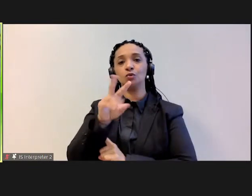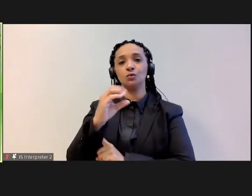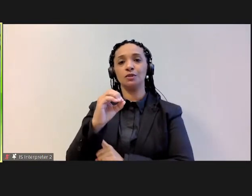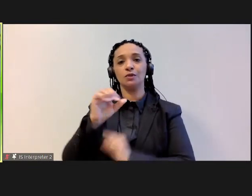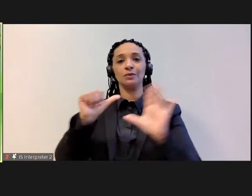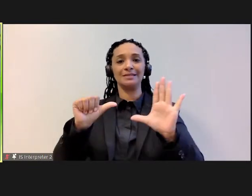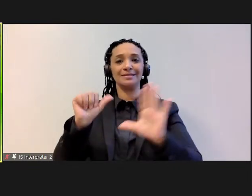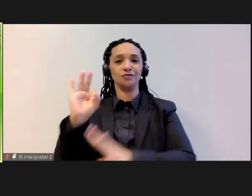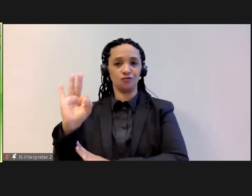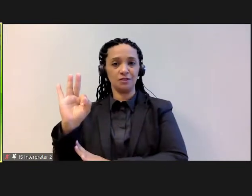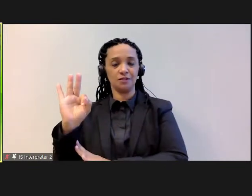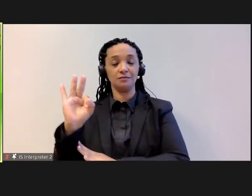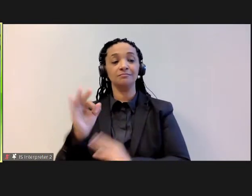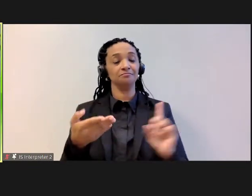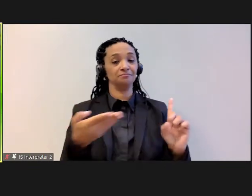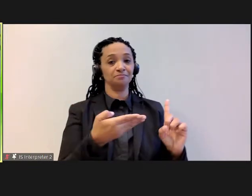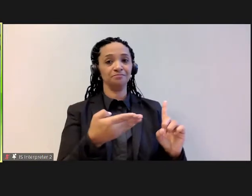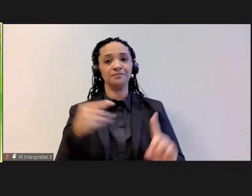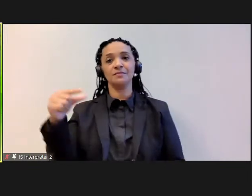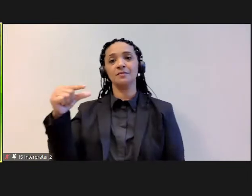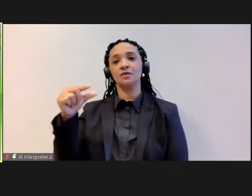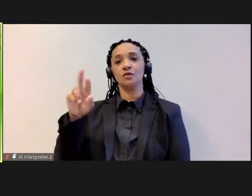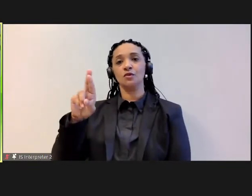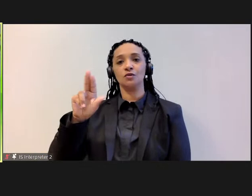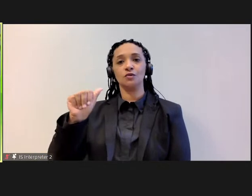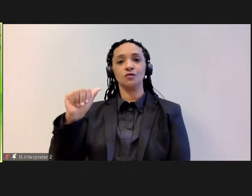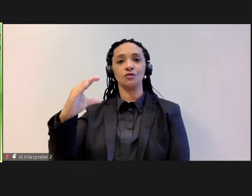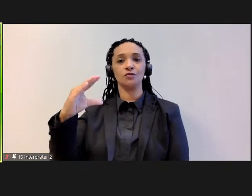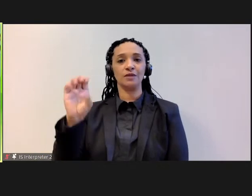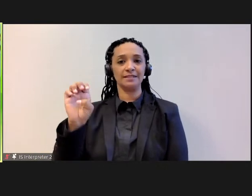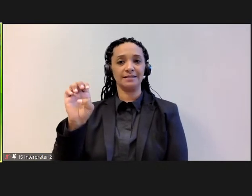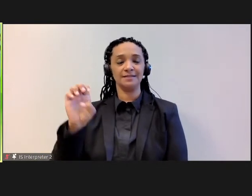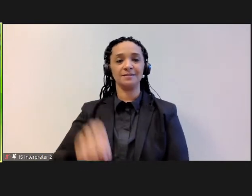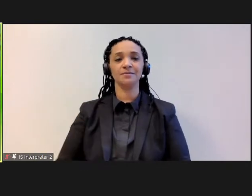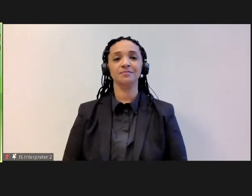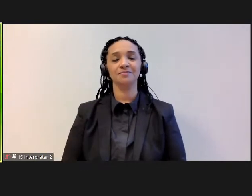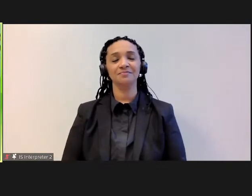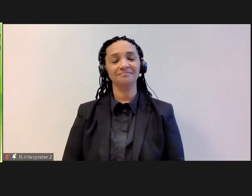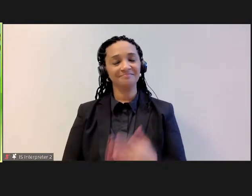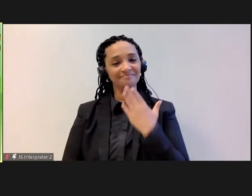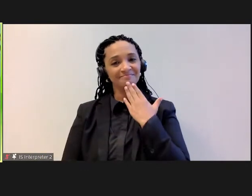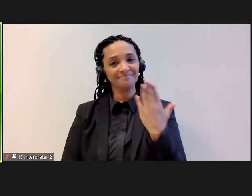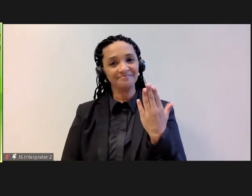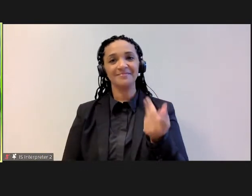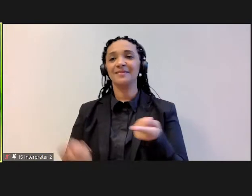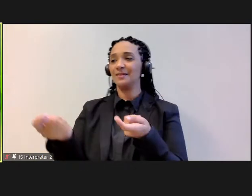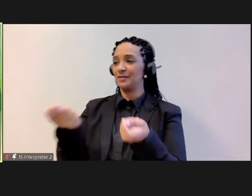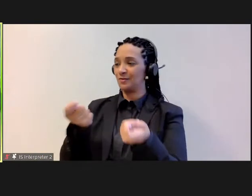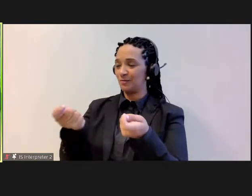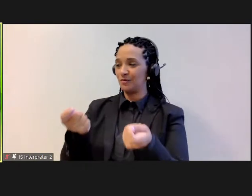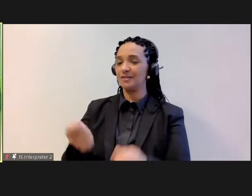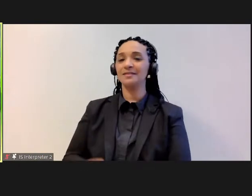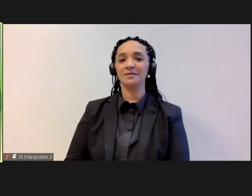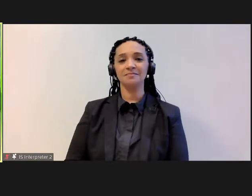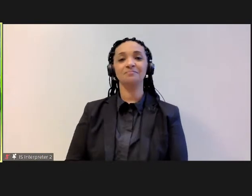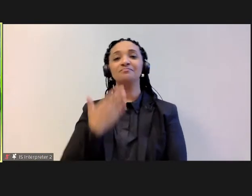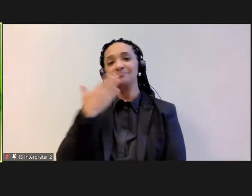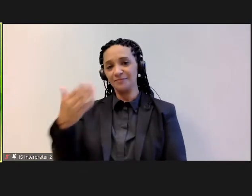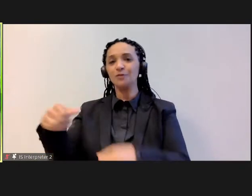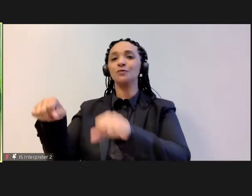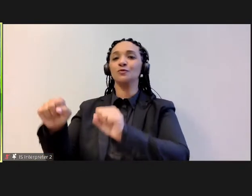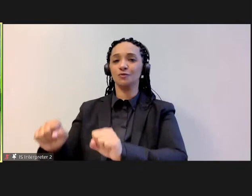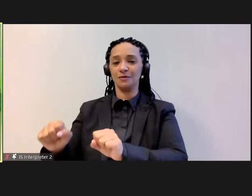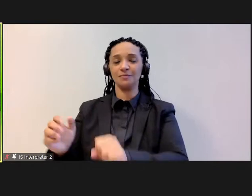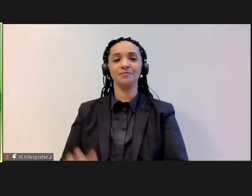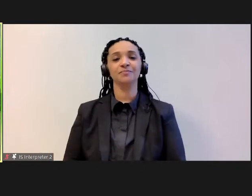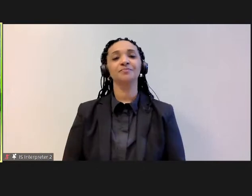So Grace, you have the floor. Thank you. Thank you very much, moderator, and also thank you so much, Chair.